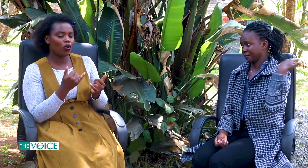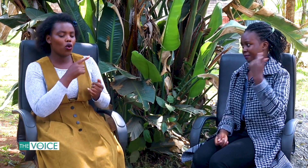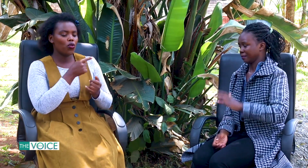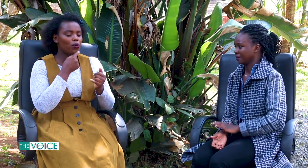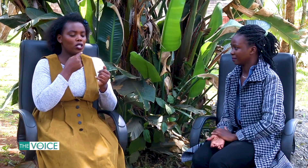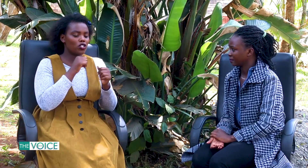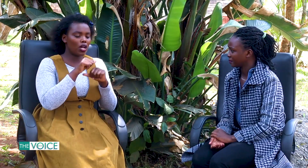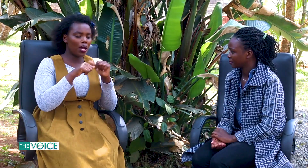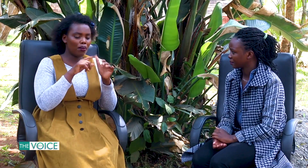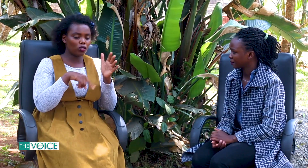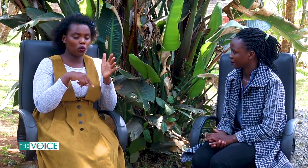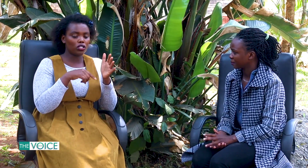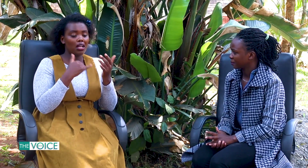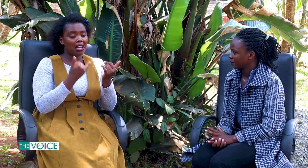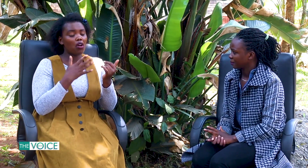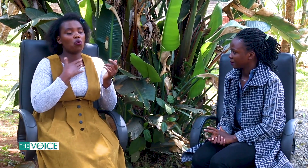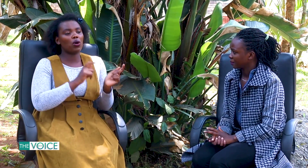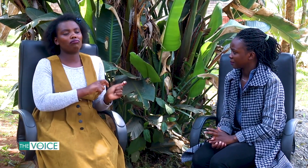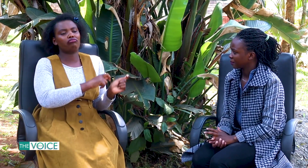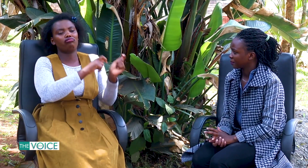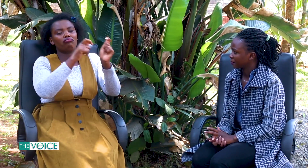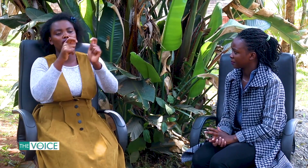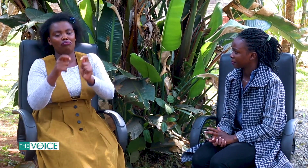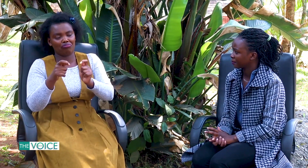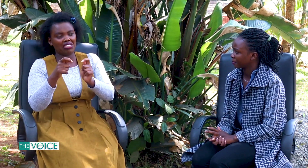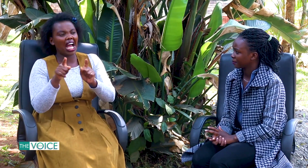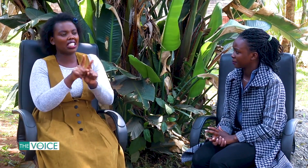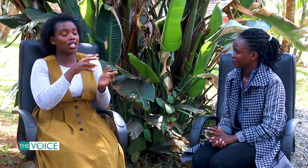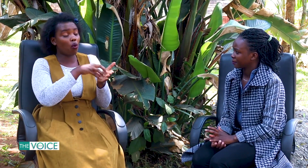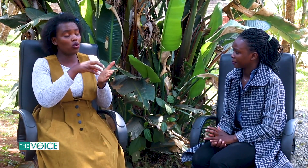You know, now the world revolves around the digital world.